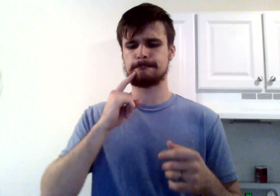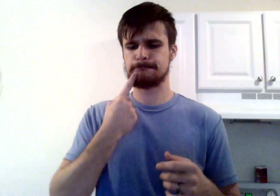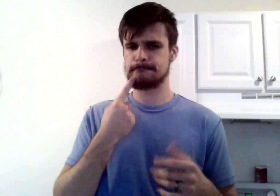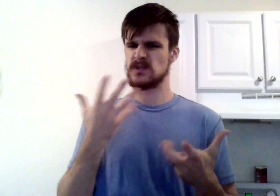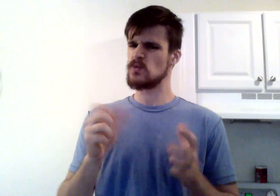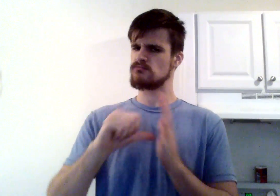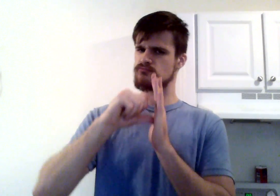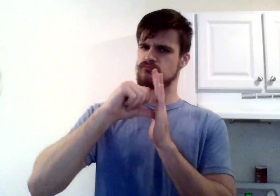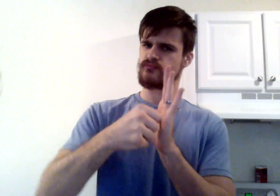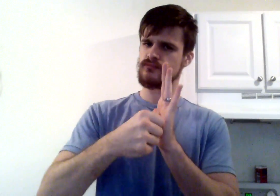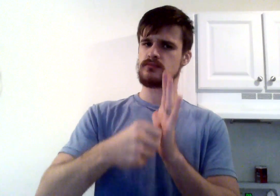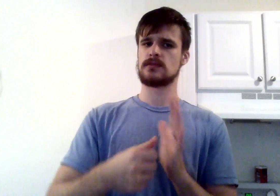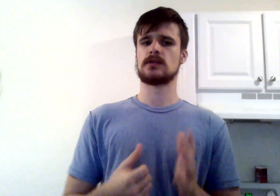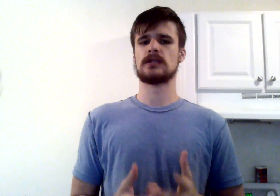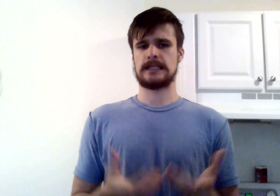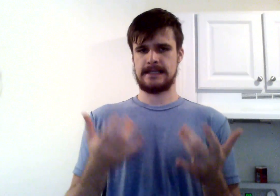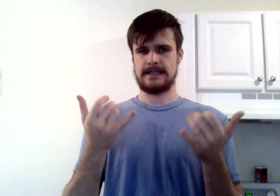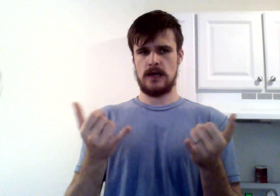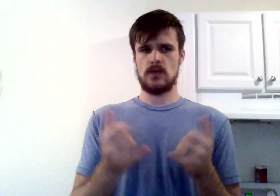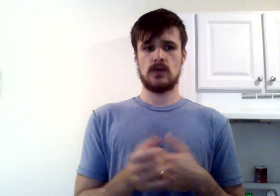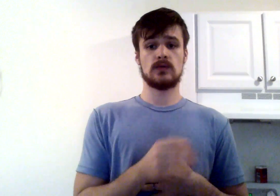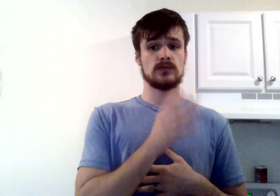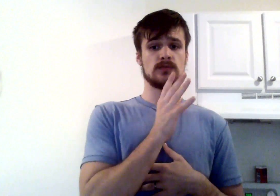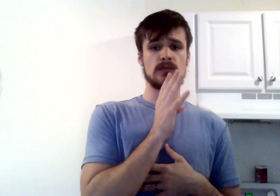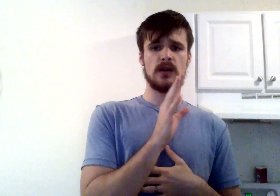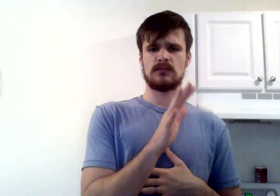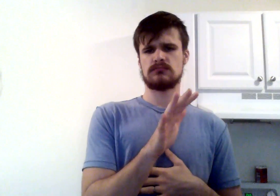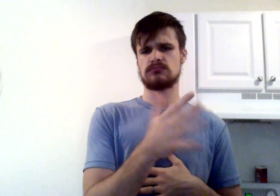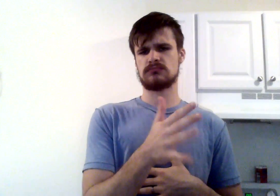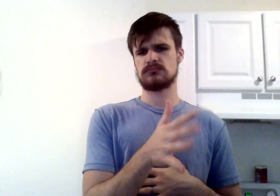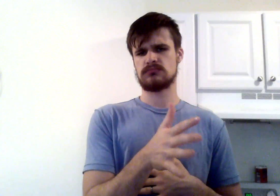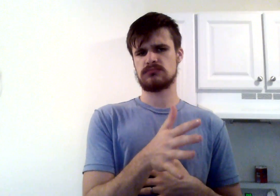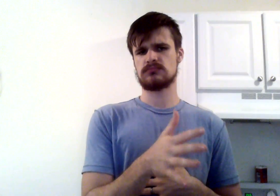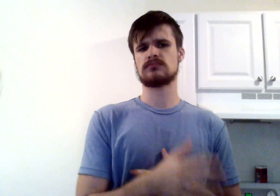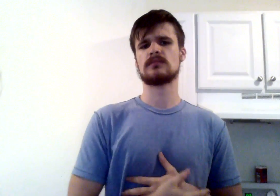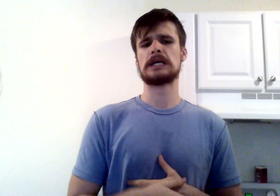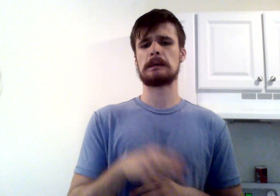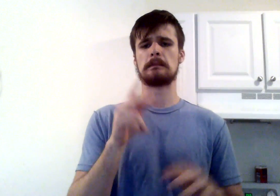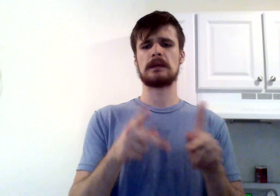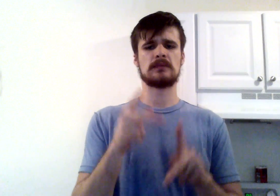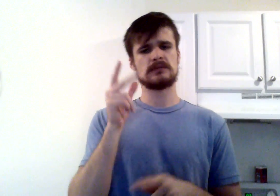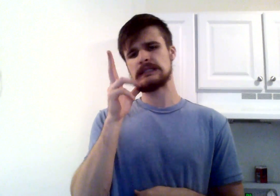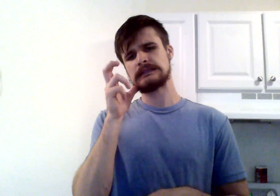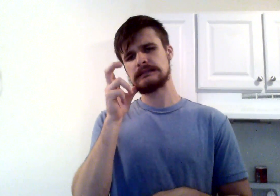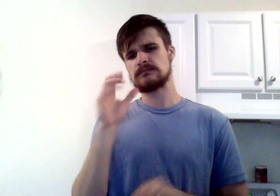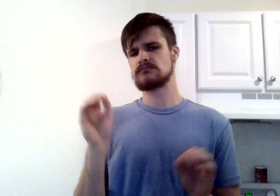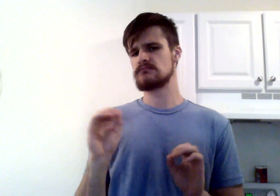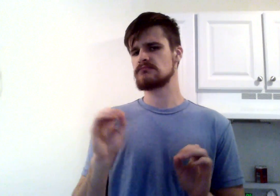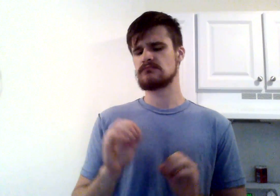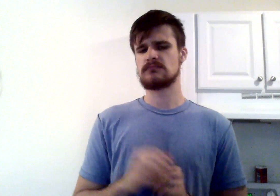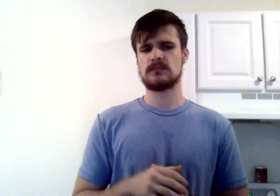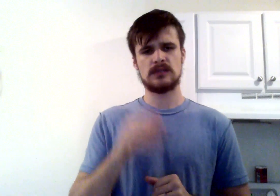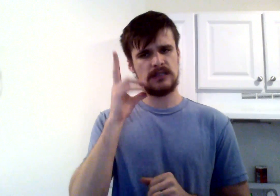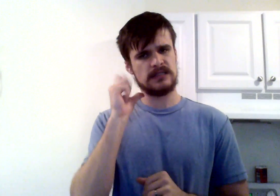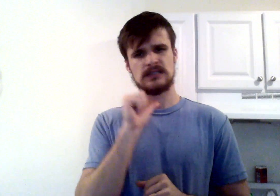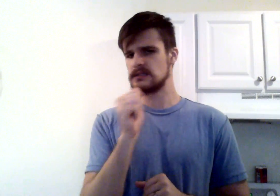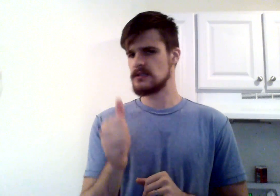is where we are now, right? We speak not very well into people who simply aren't listening in an environment that's all about noise and bad acoustics. I